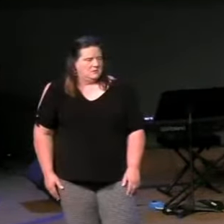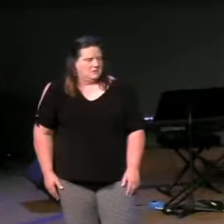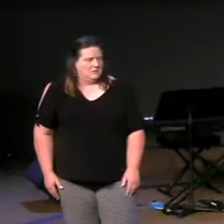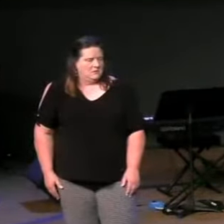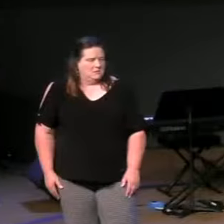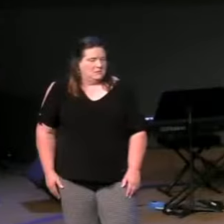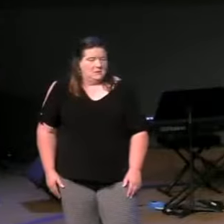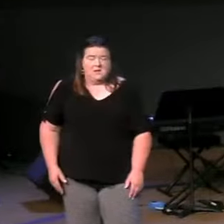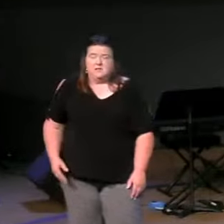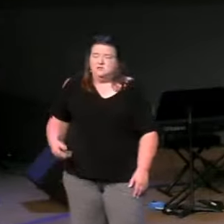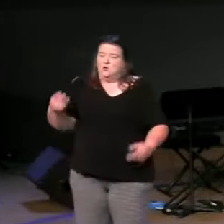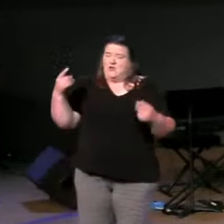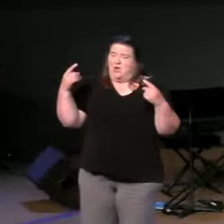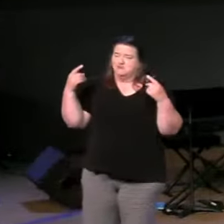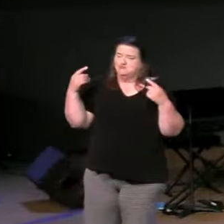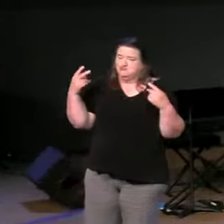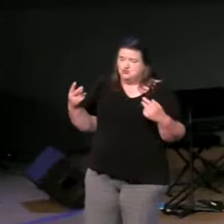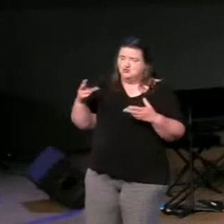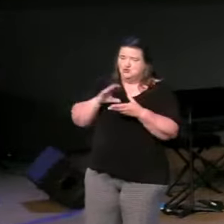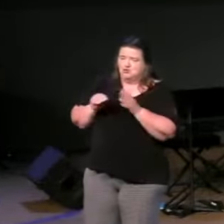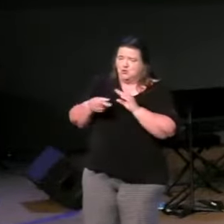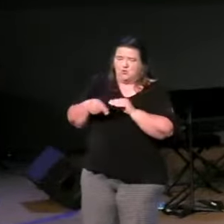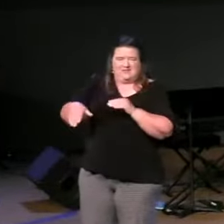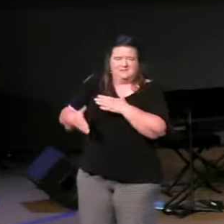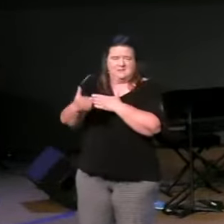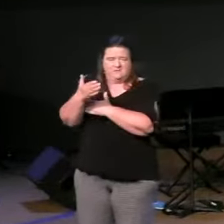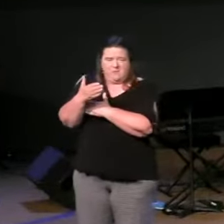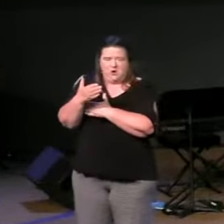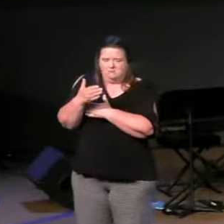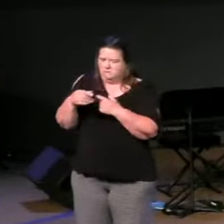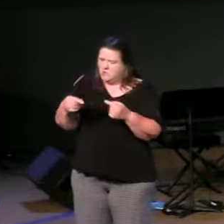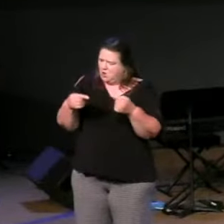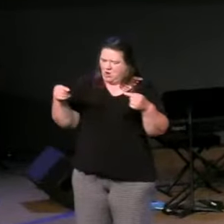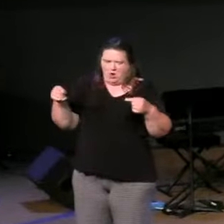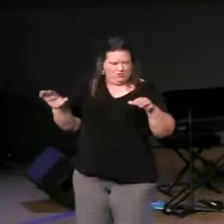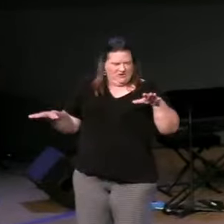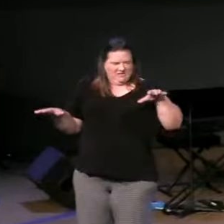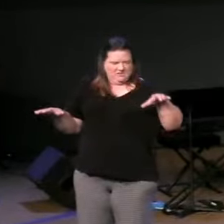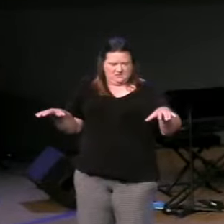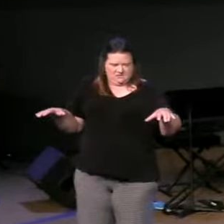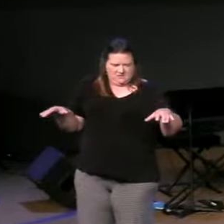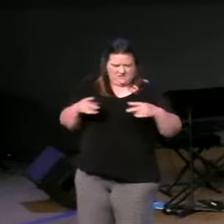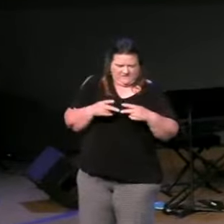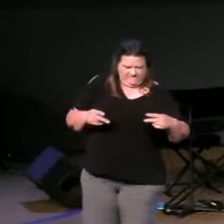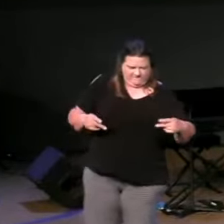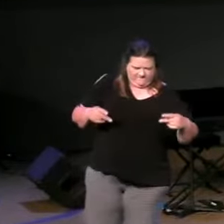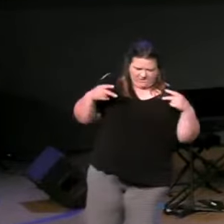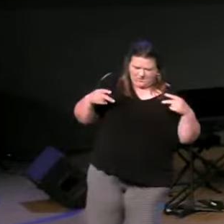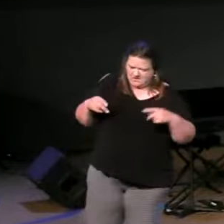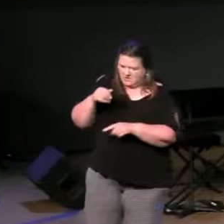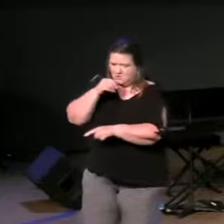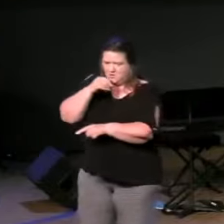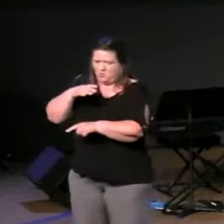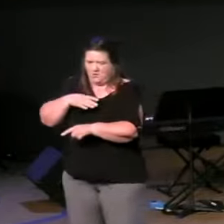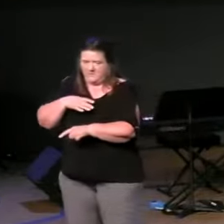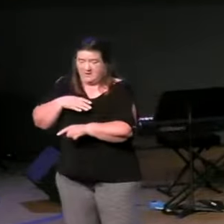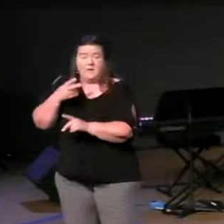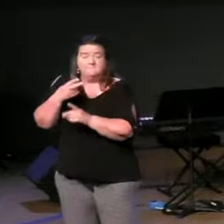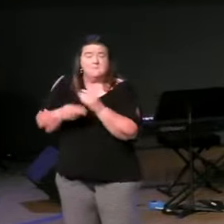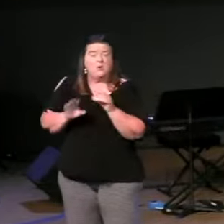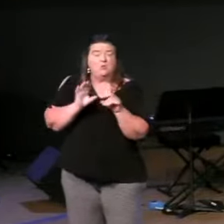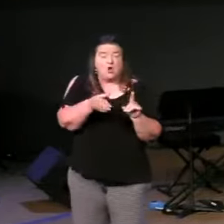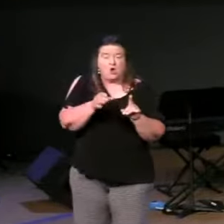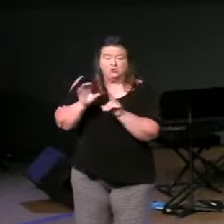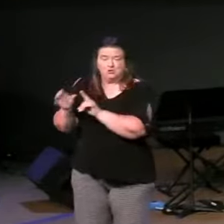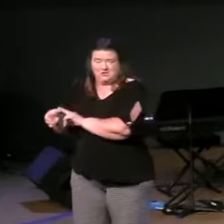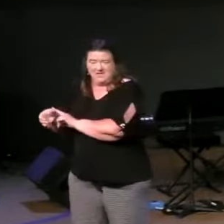These two stories that we've talked about this morning are in direct contrast to each other, culturally and literally. On one hand,